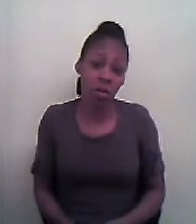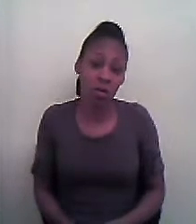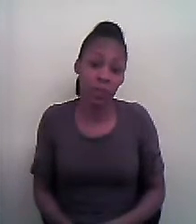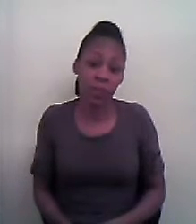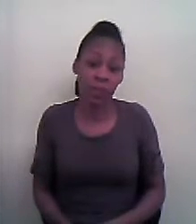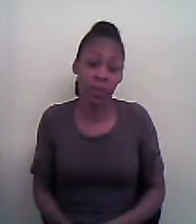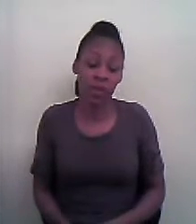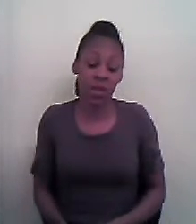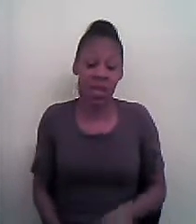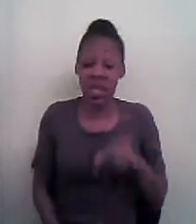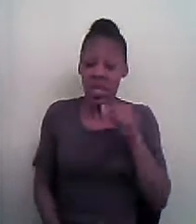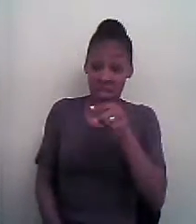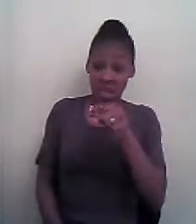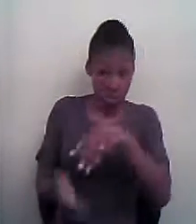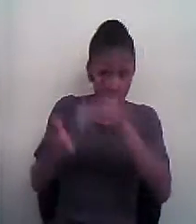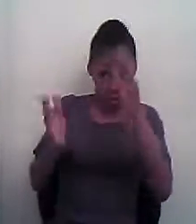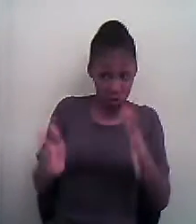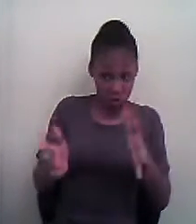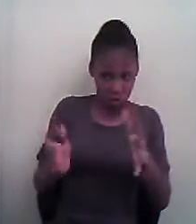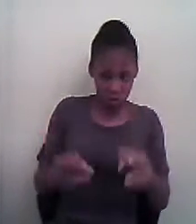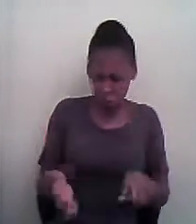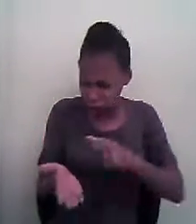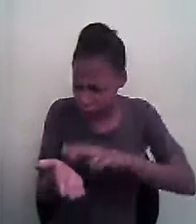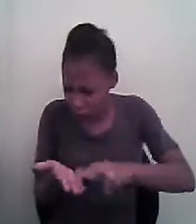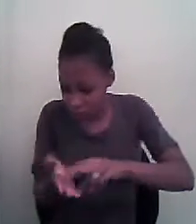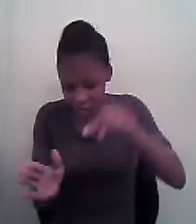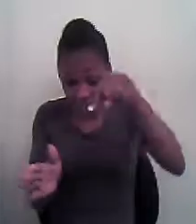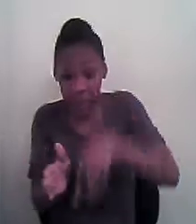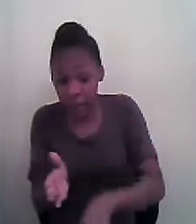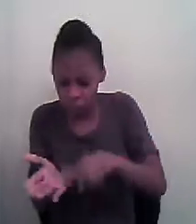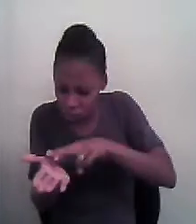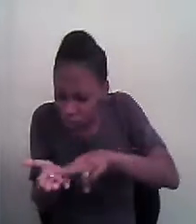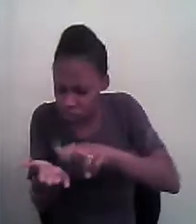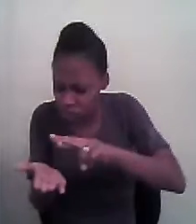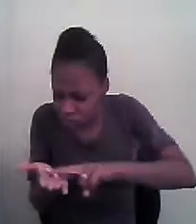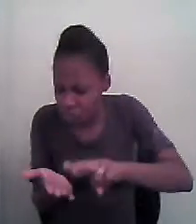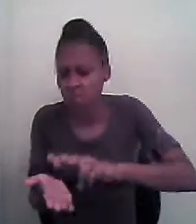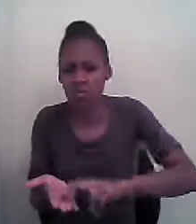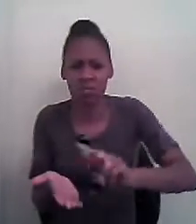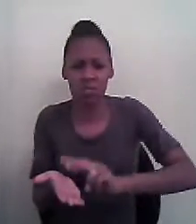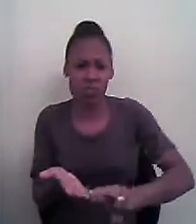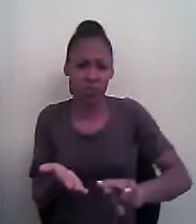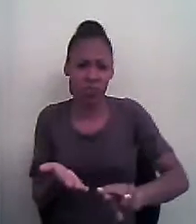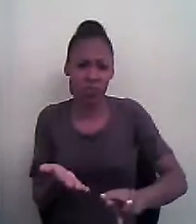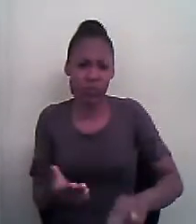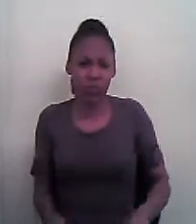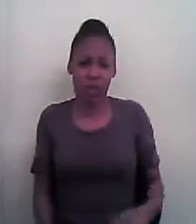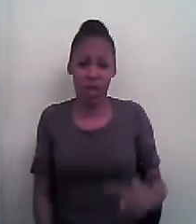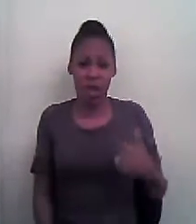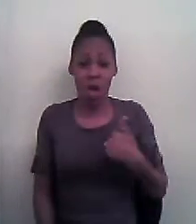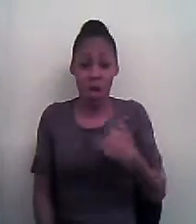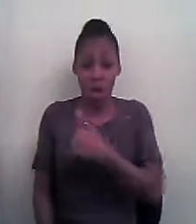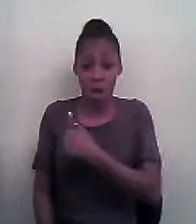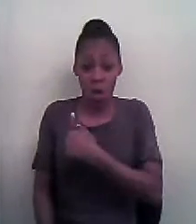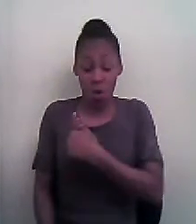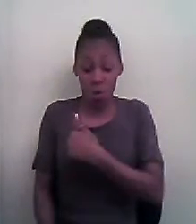very fundamental level, it's really beneficial for them because we do it as scholars on all levels, all the way up